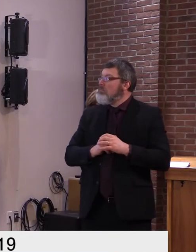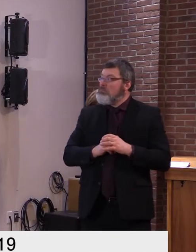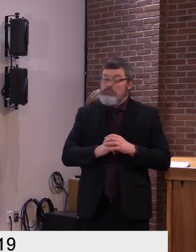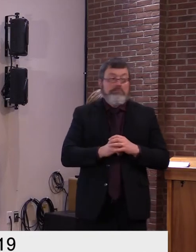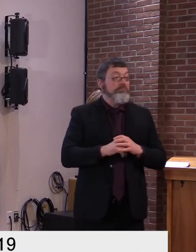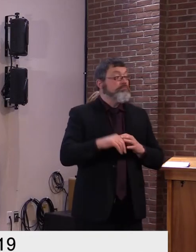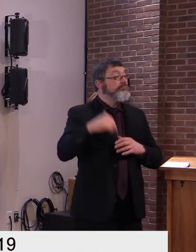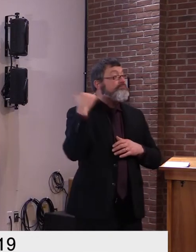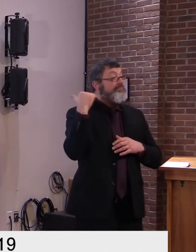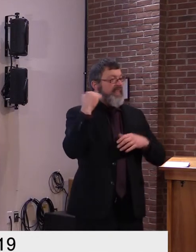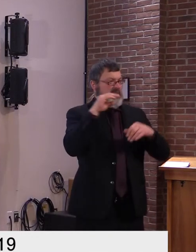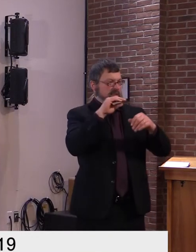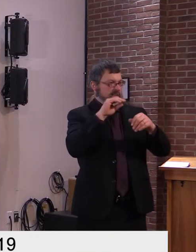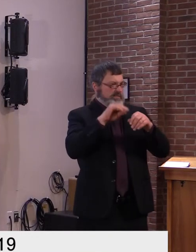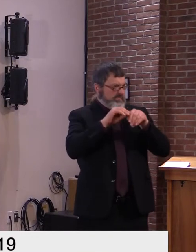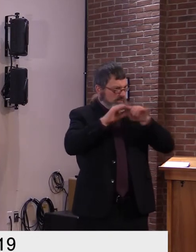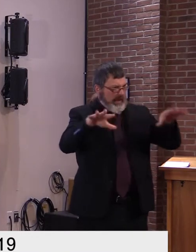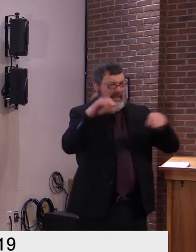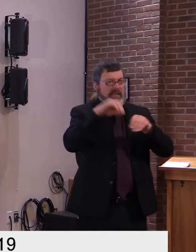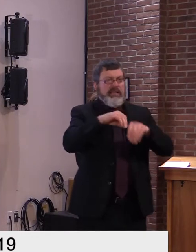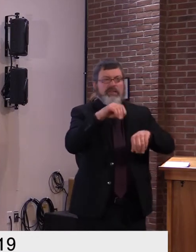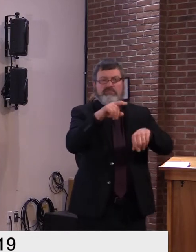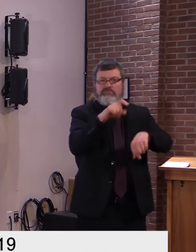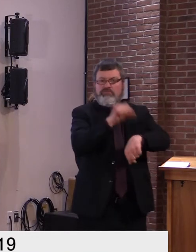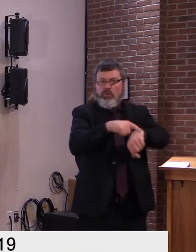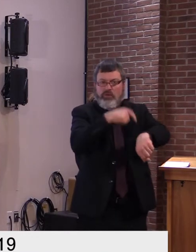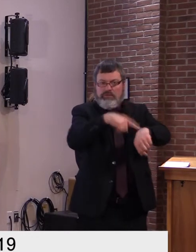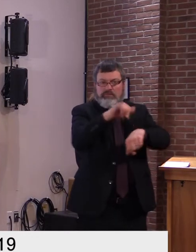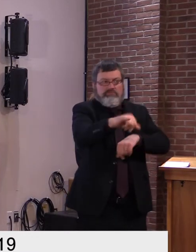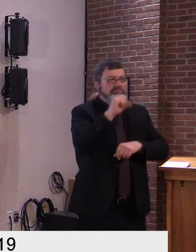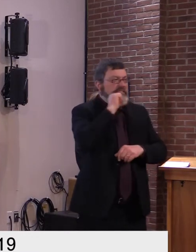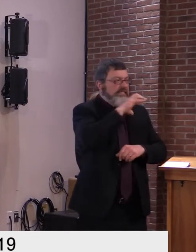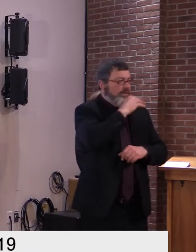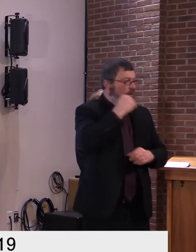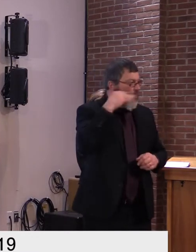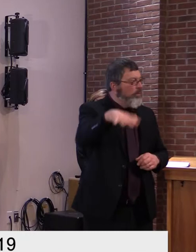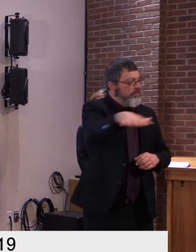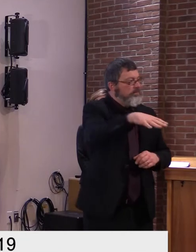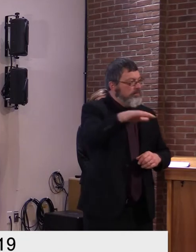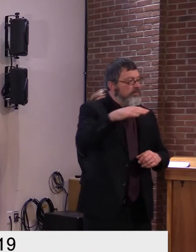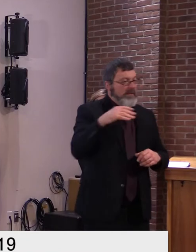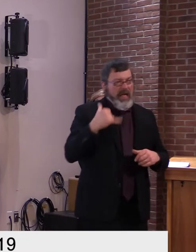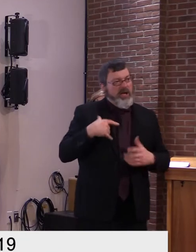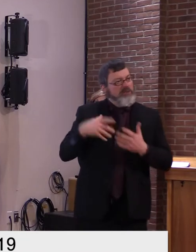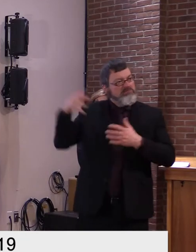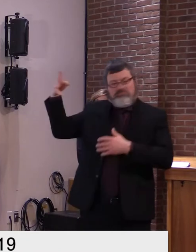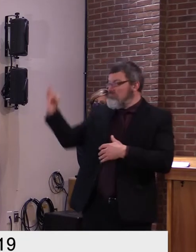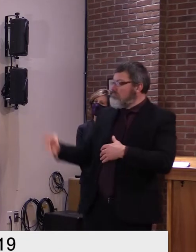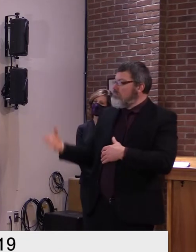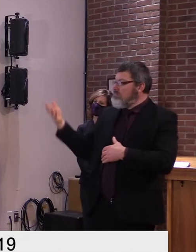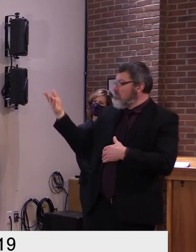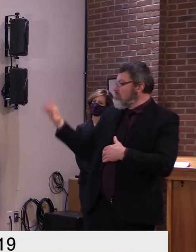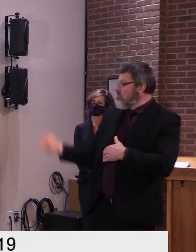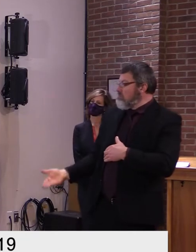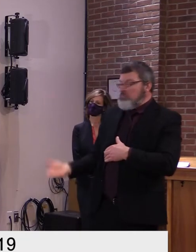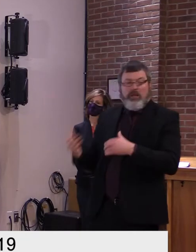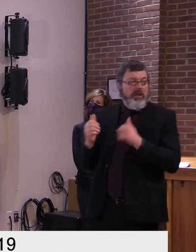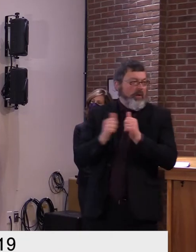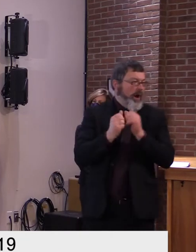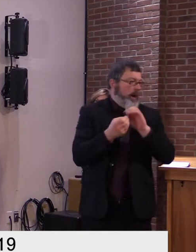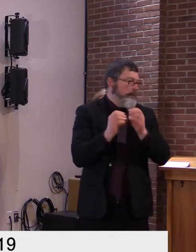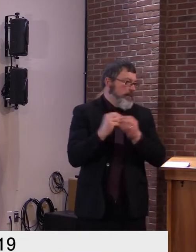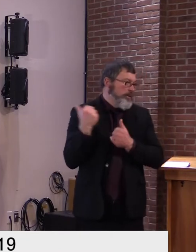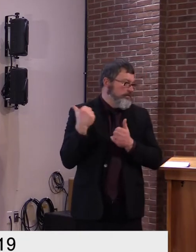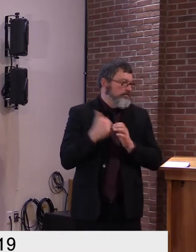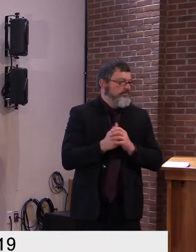Just wanted to finish by showing you the current list of long-term care facilities and the numbers in